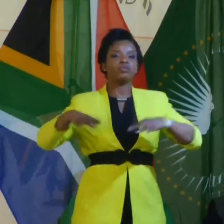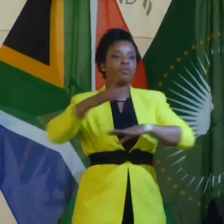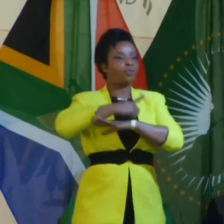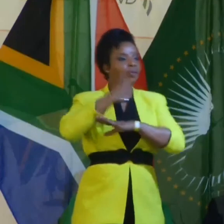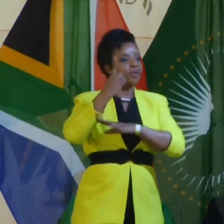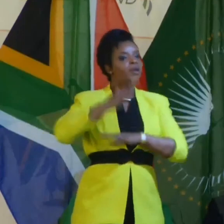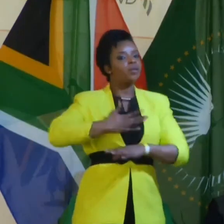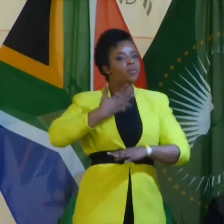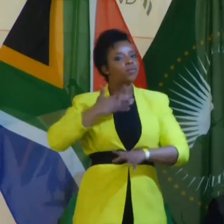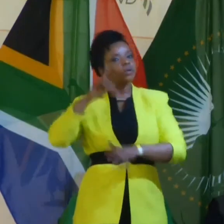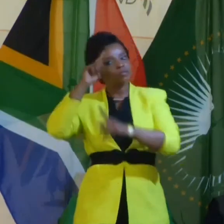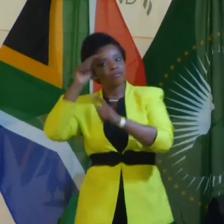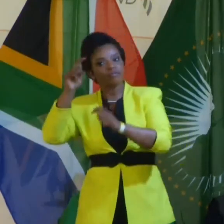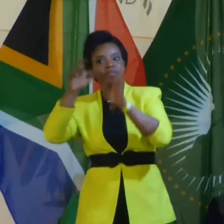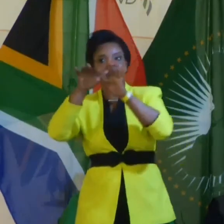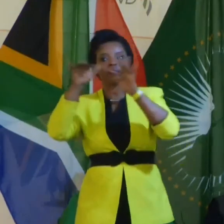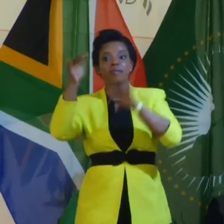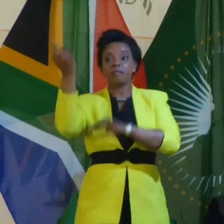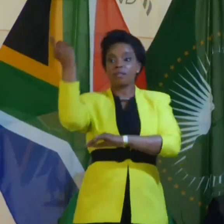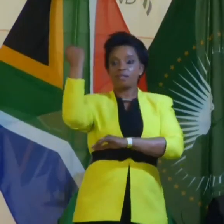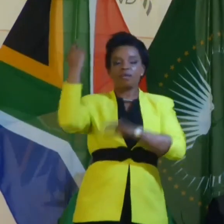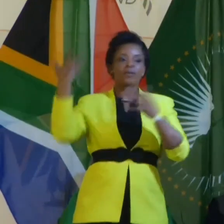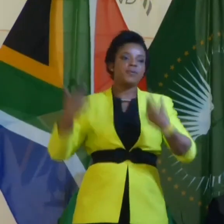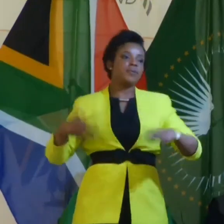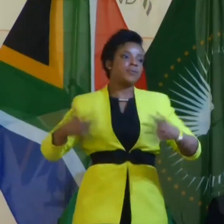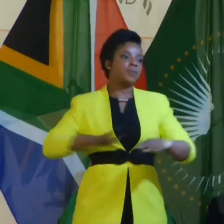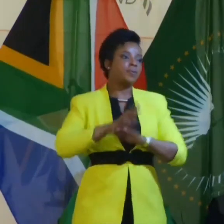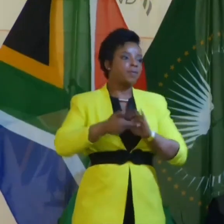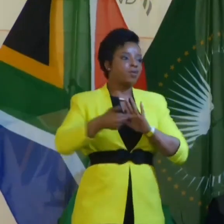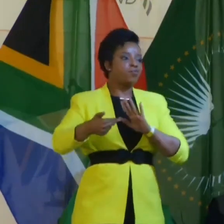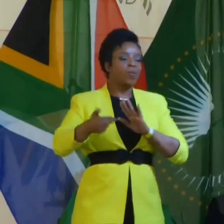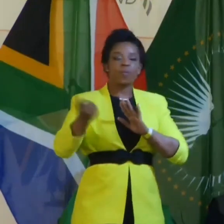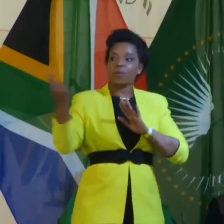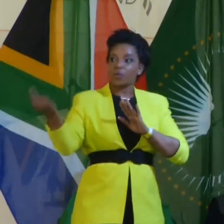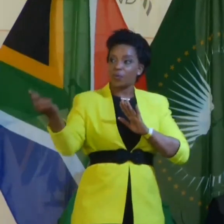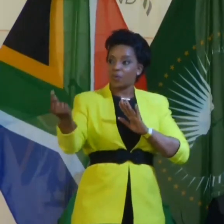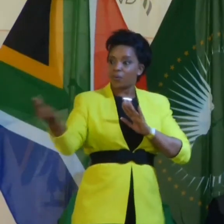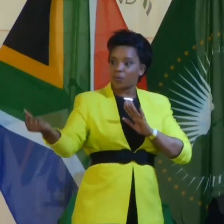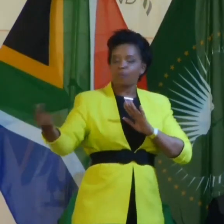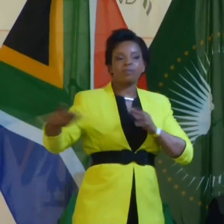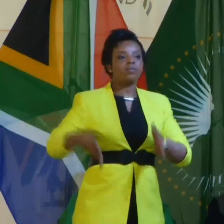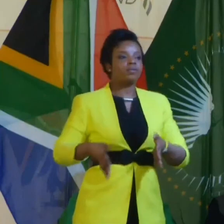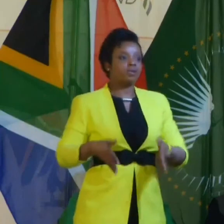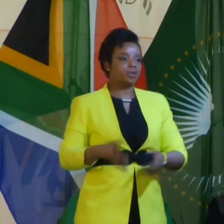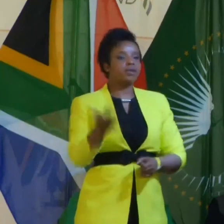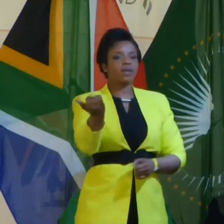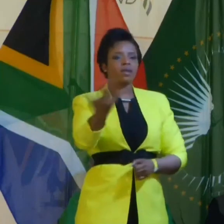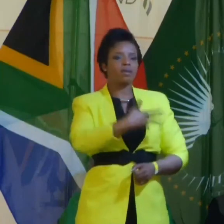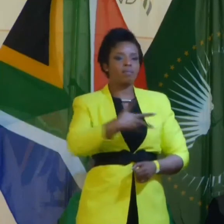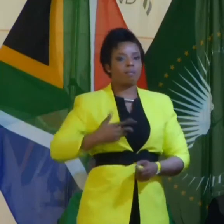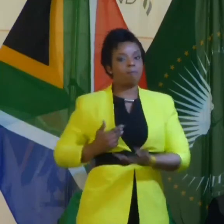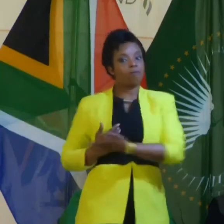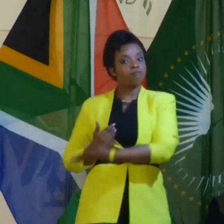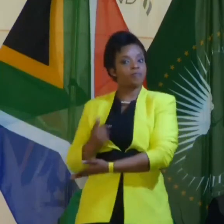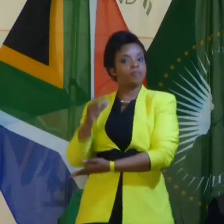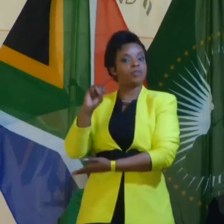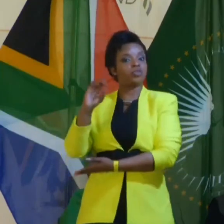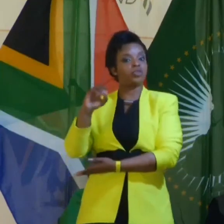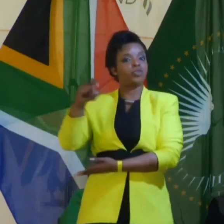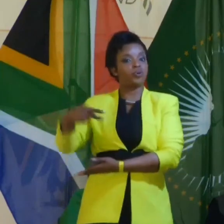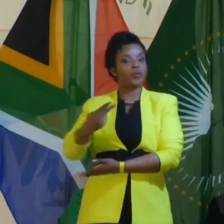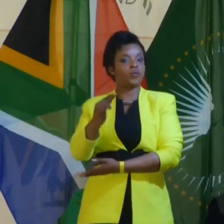crucial role for us to be here. We are products of Mami Sophie Tipraine. We are products